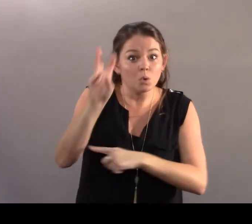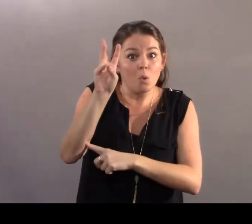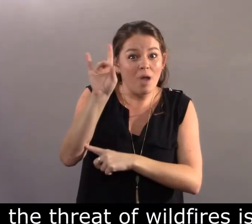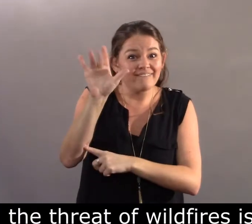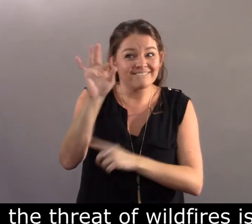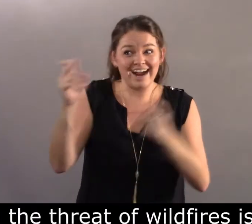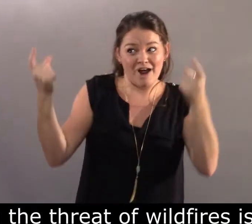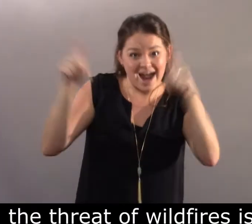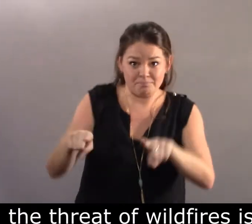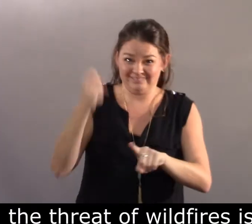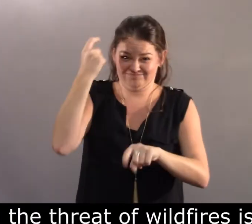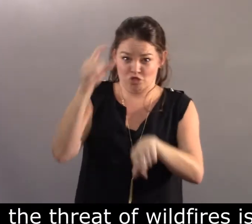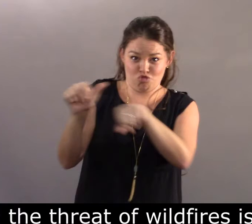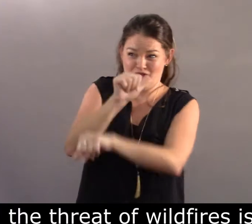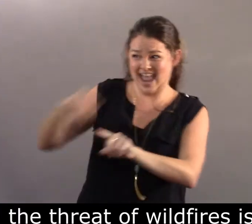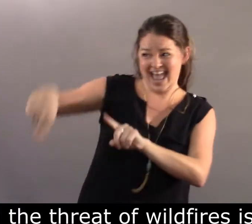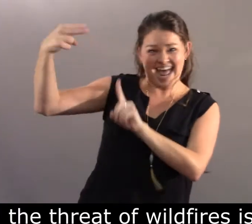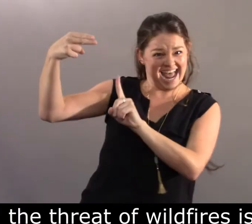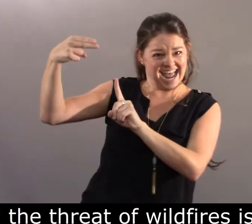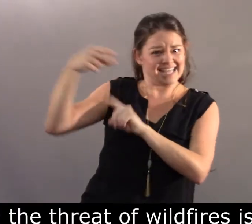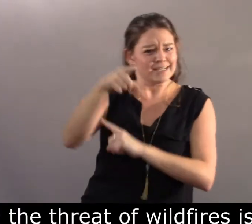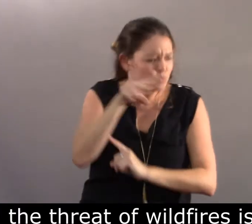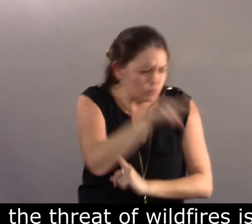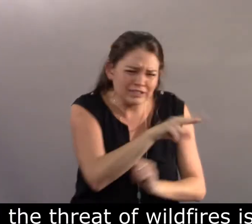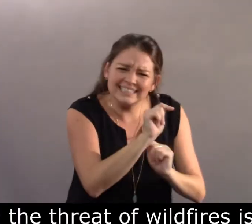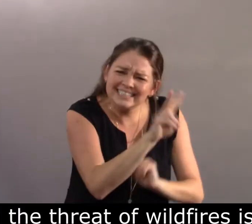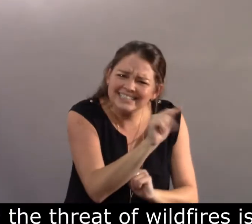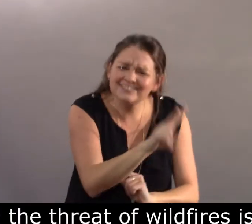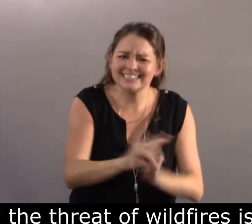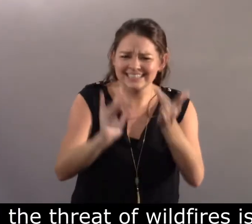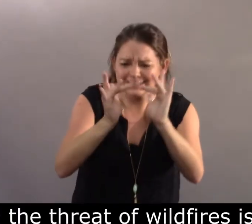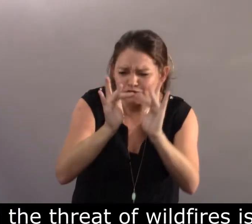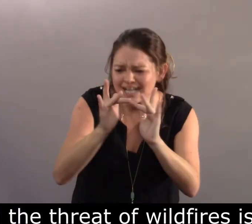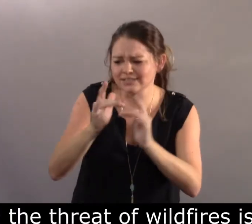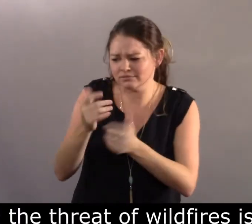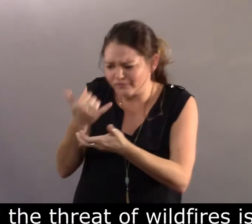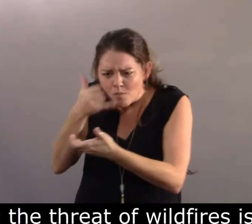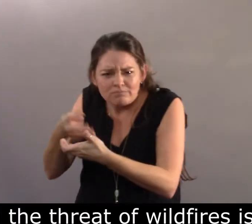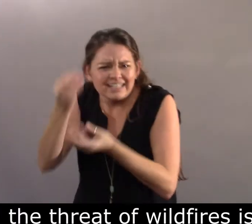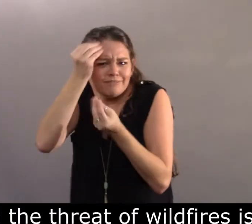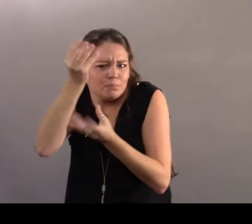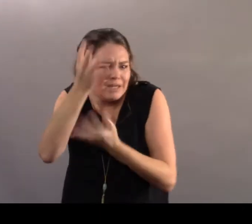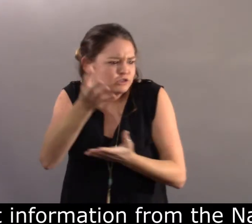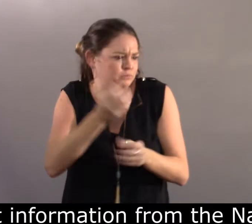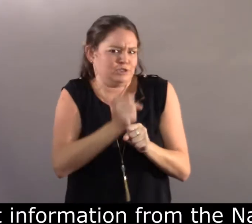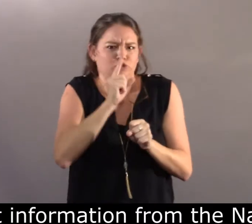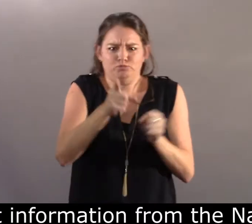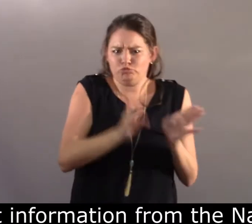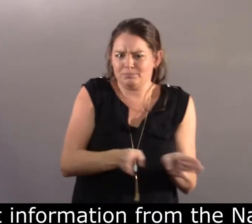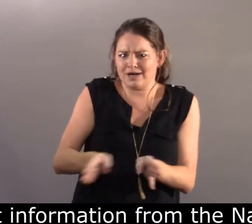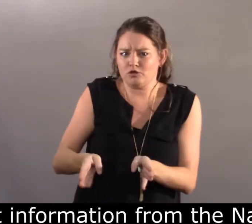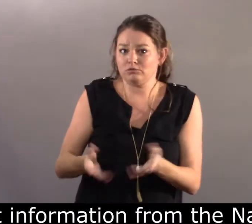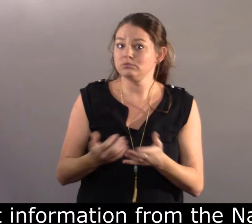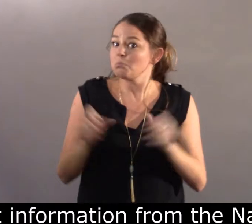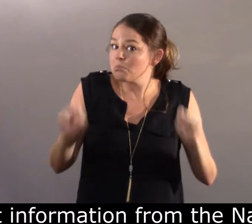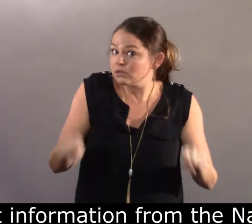When the threat of wildfires is high, stay tuned to local radio, television, or get information from the National